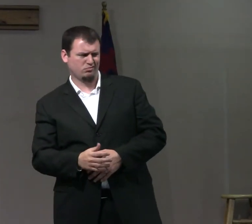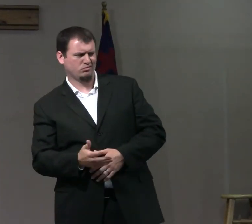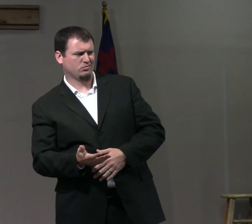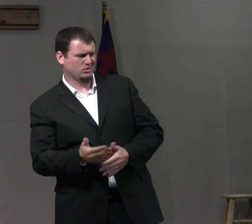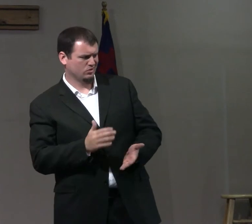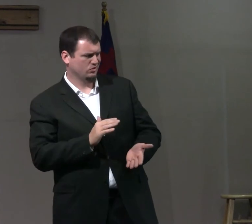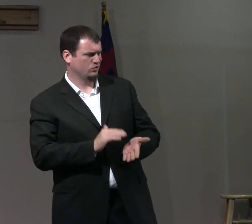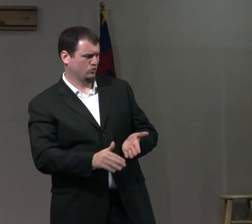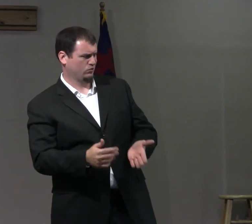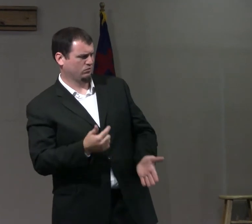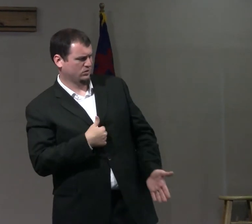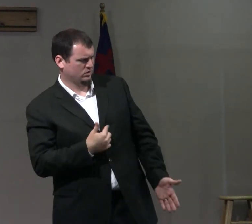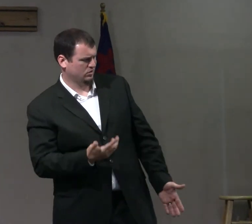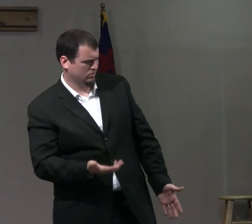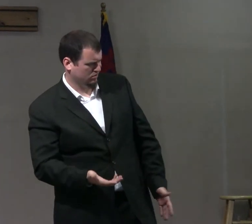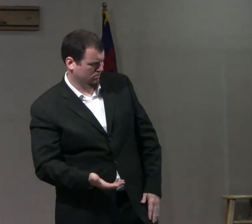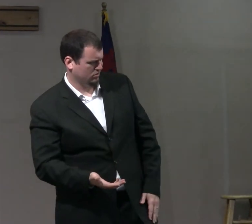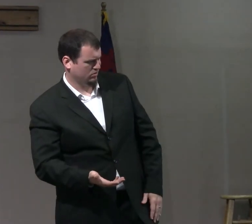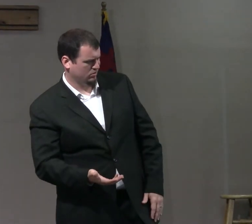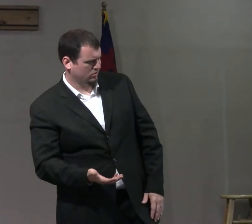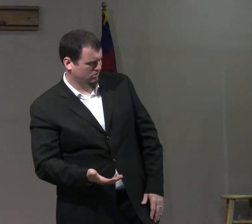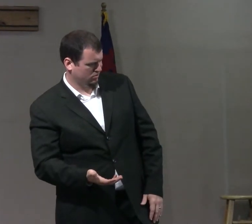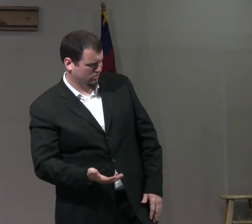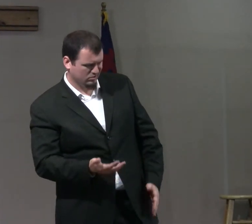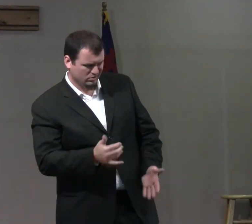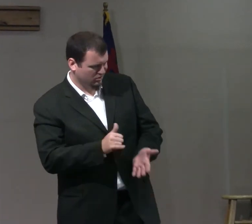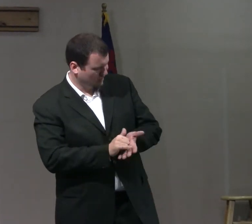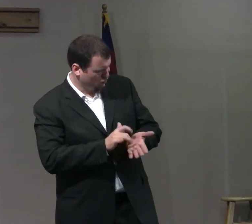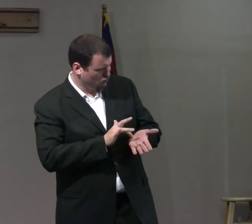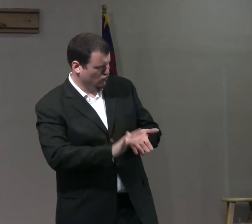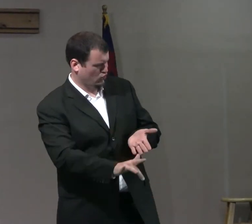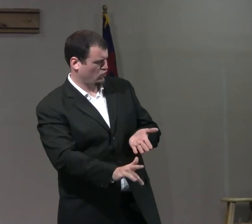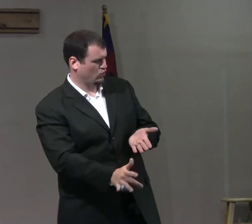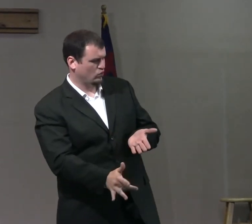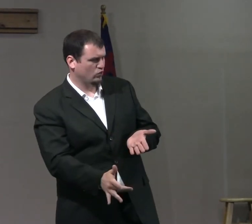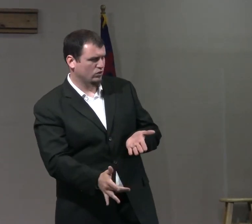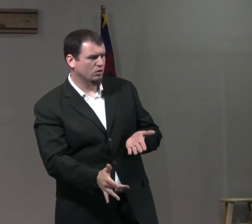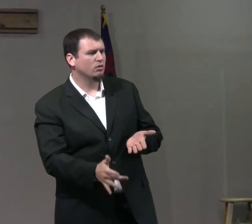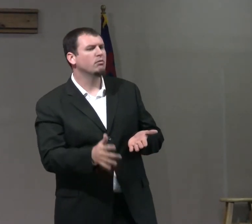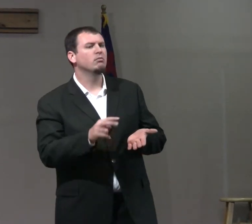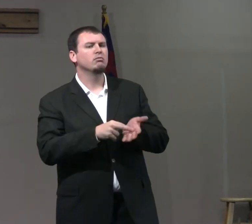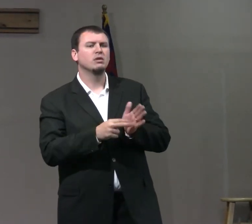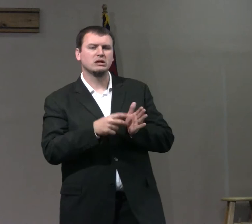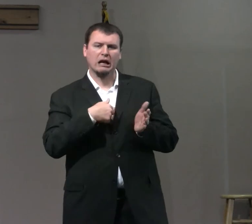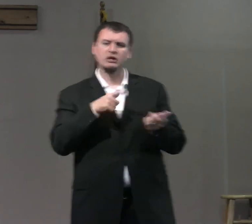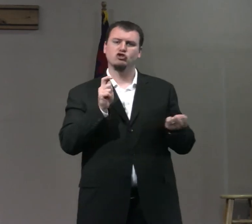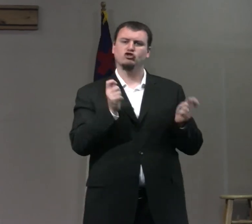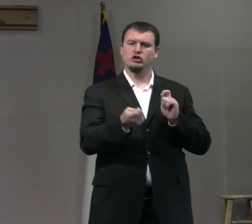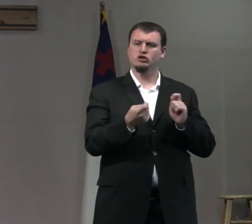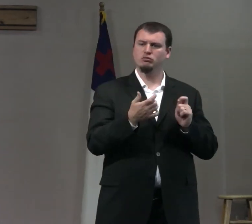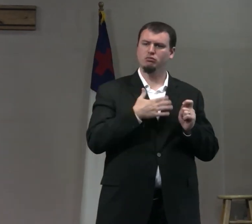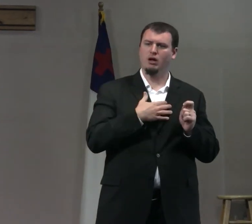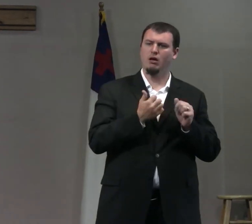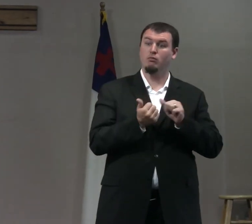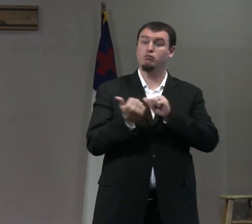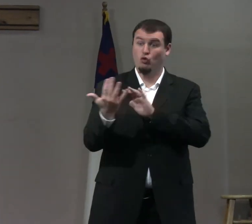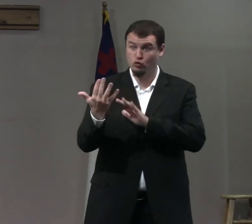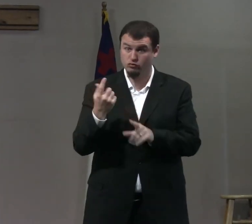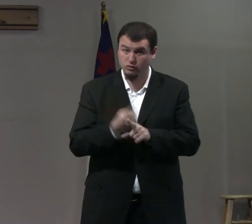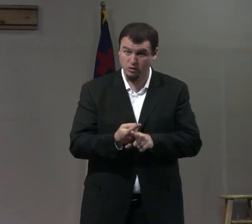Or go ahead, make me a sandwich. Go make me a sandwich. And she might say, hey, that's rude.